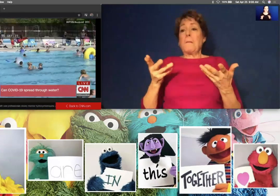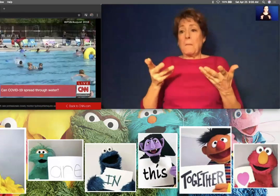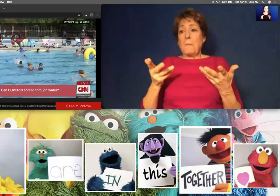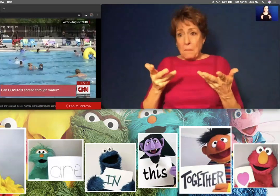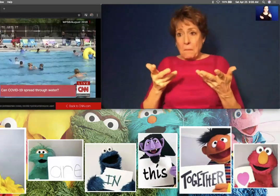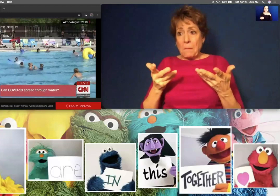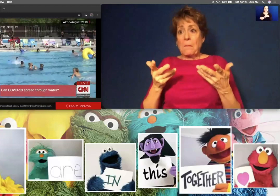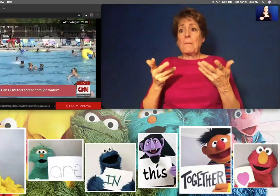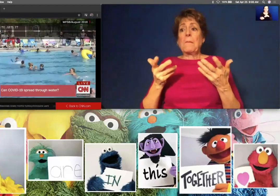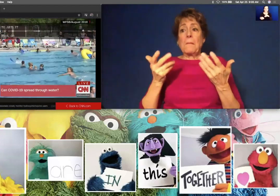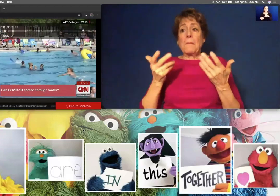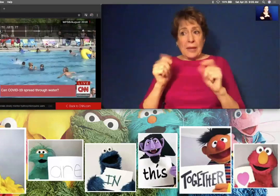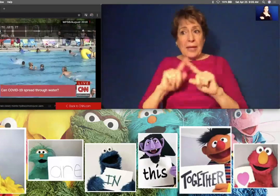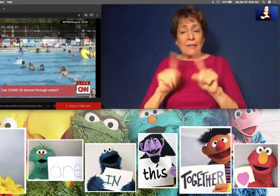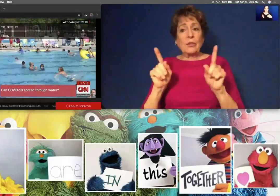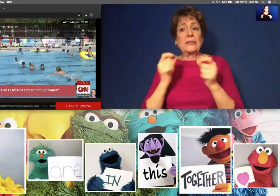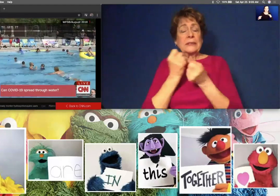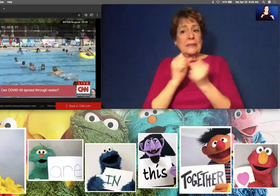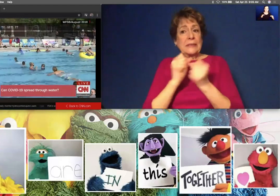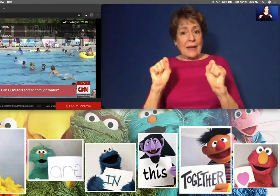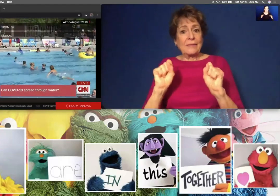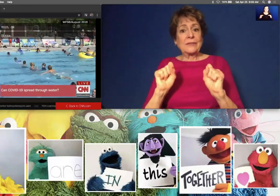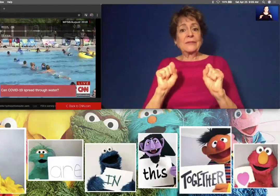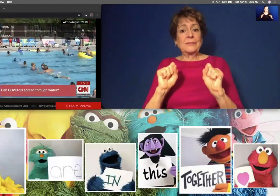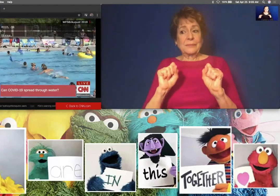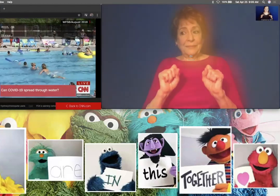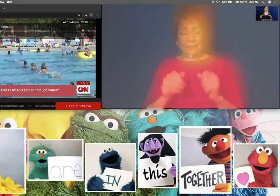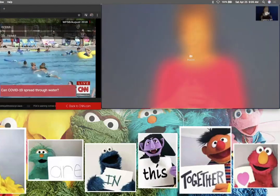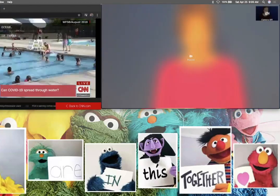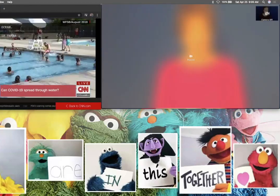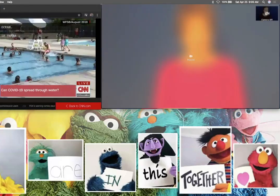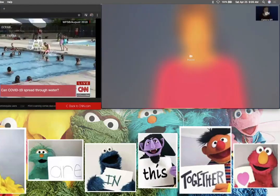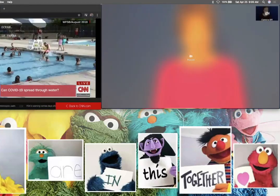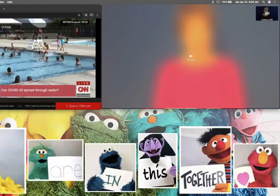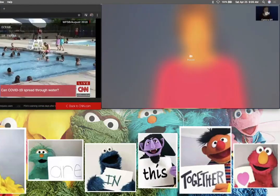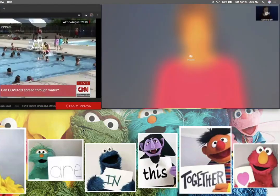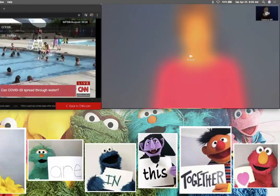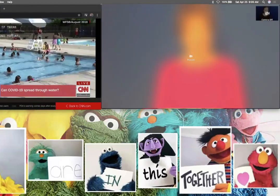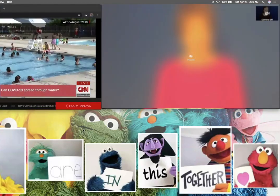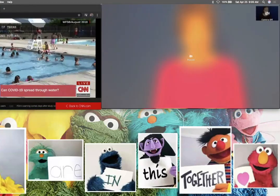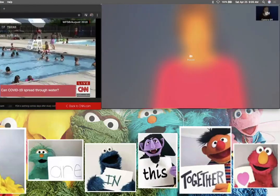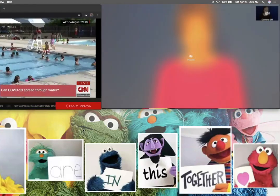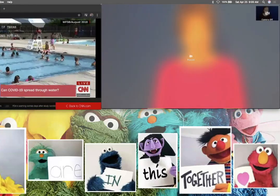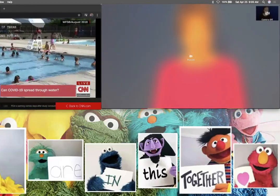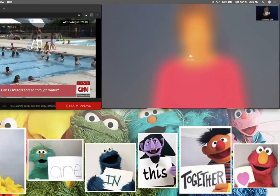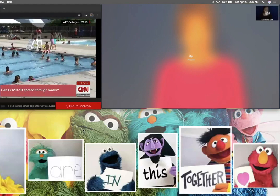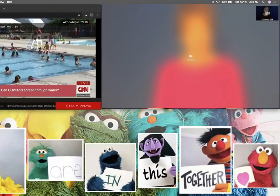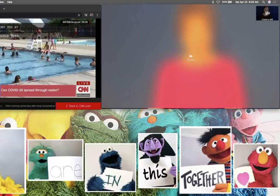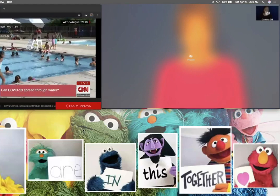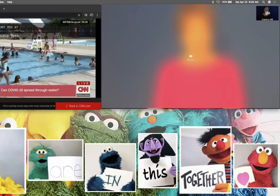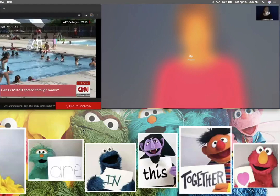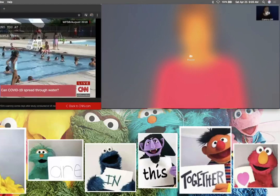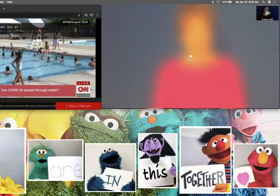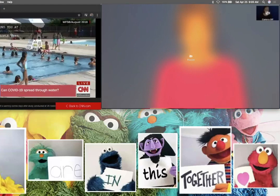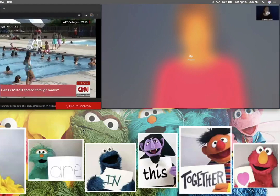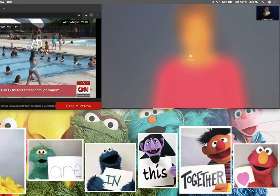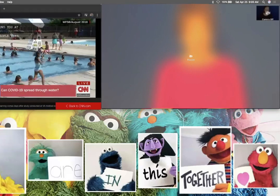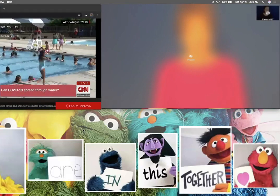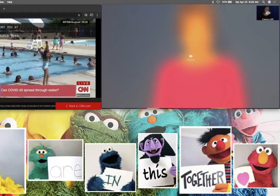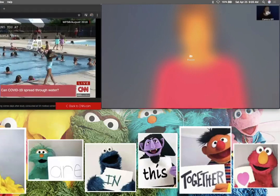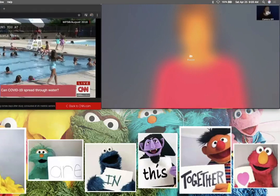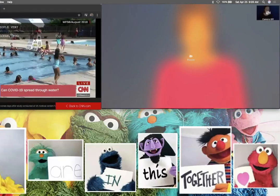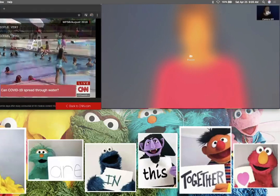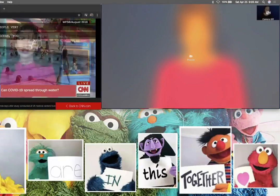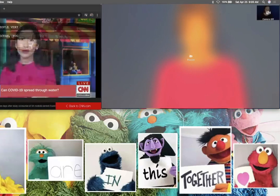your backyard or something like that, that you can play there with your family members in your house, you can definitely